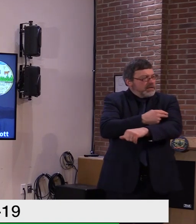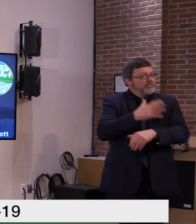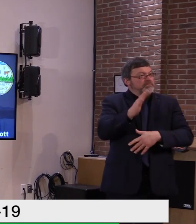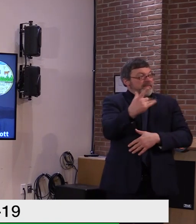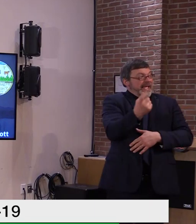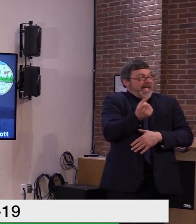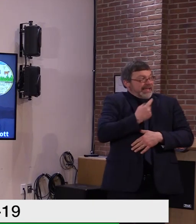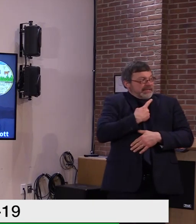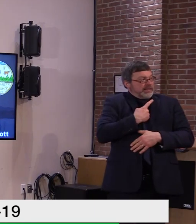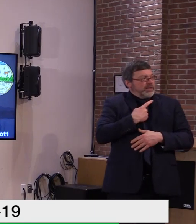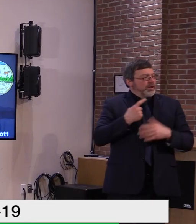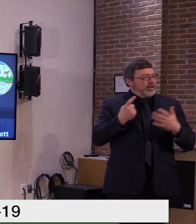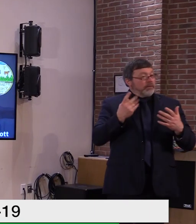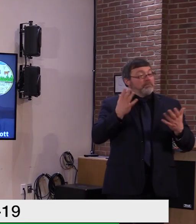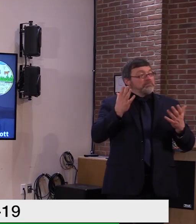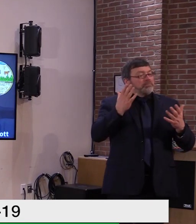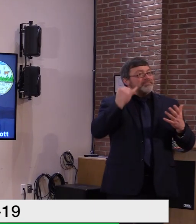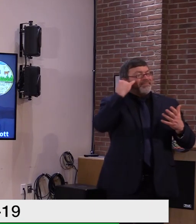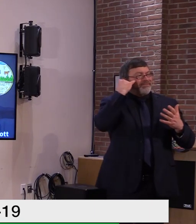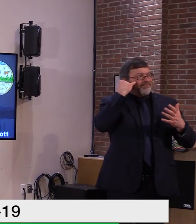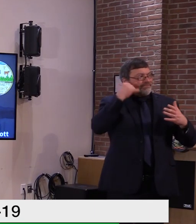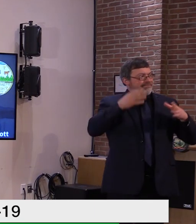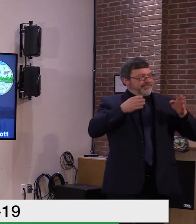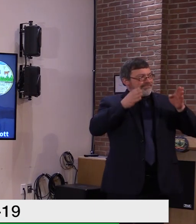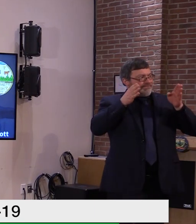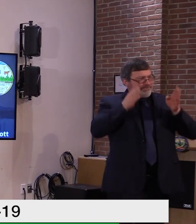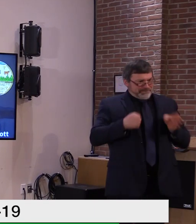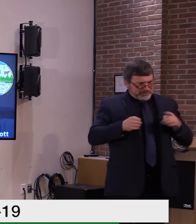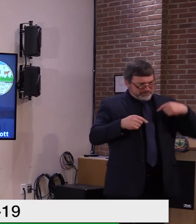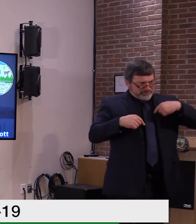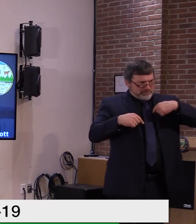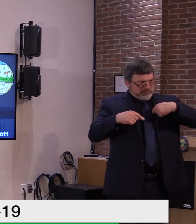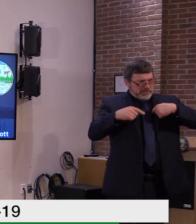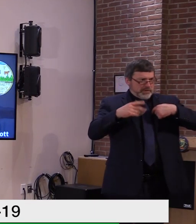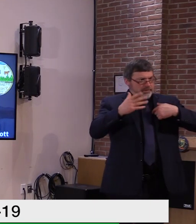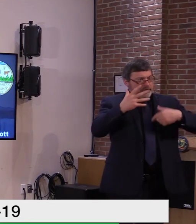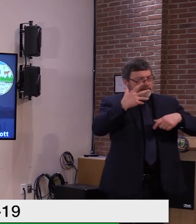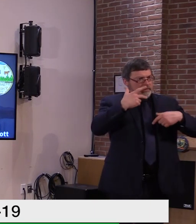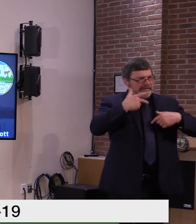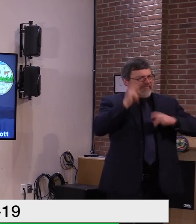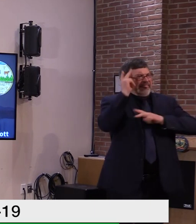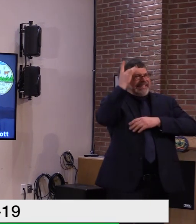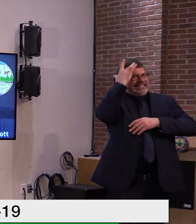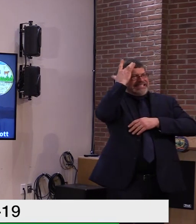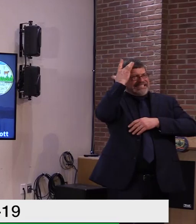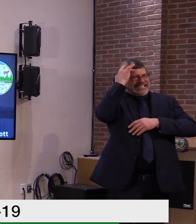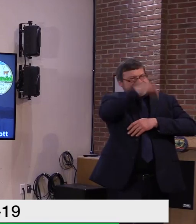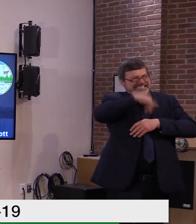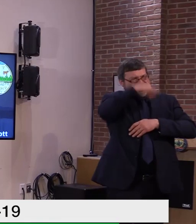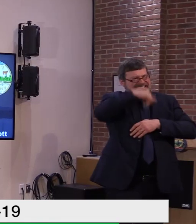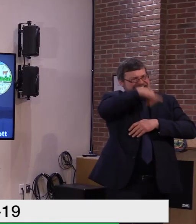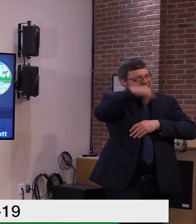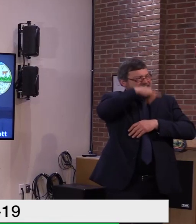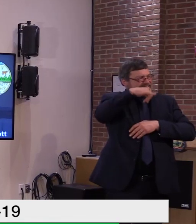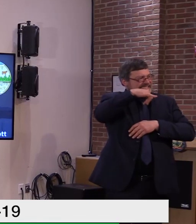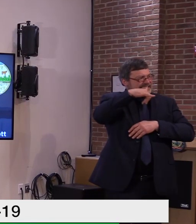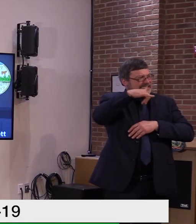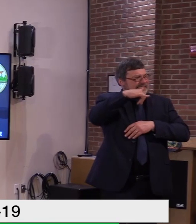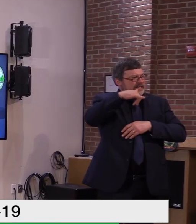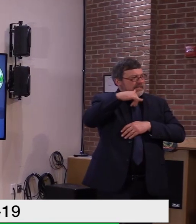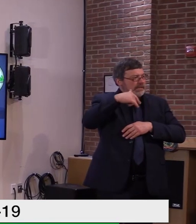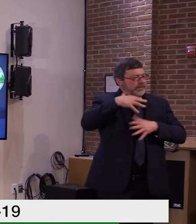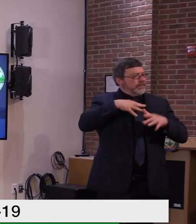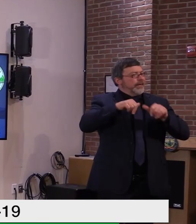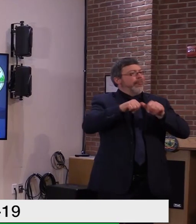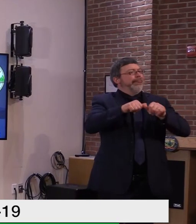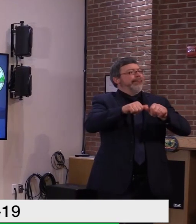have enough research done about exactly what conditions put people at additional risk of COVID. You know, there's